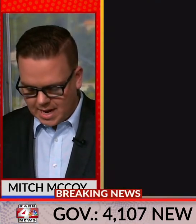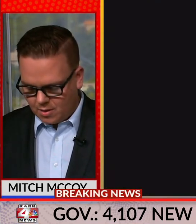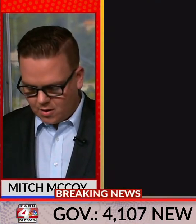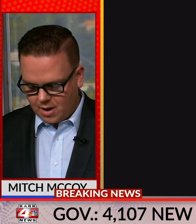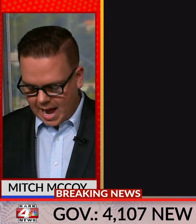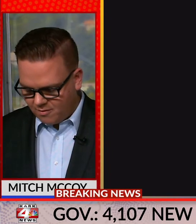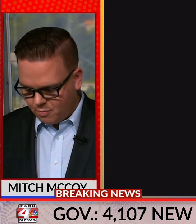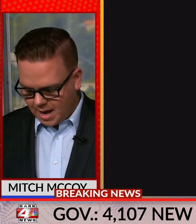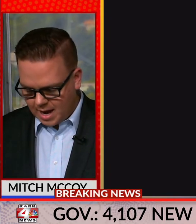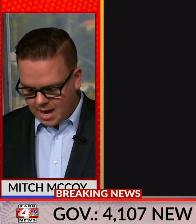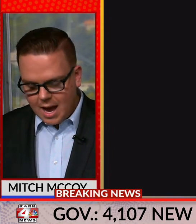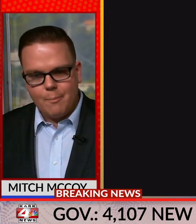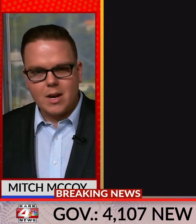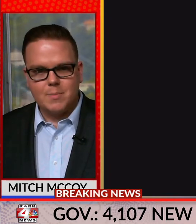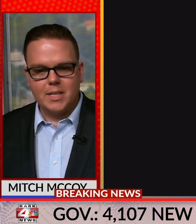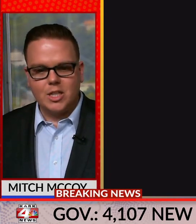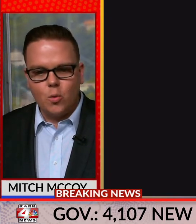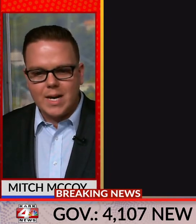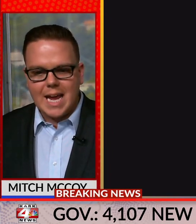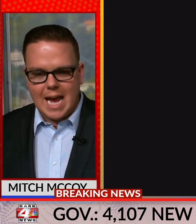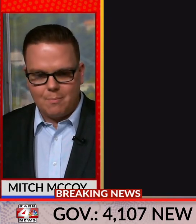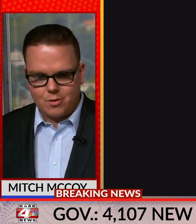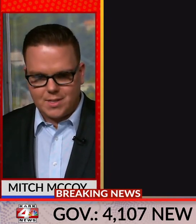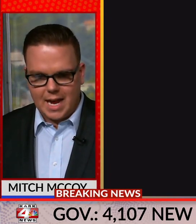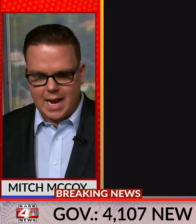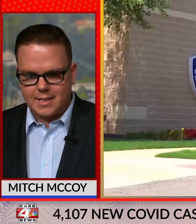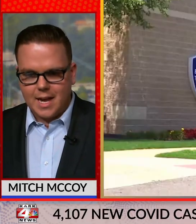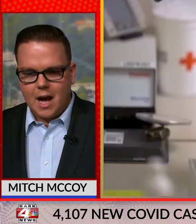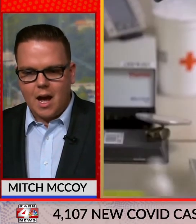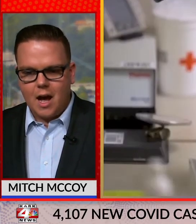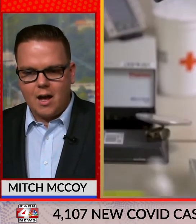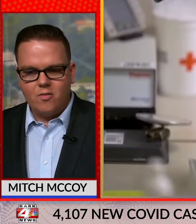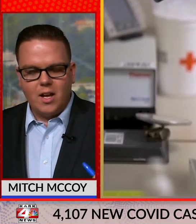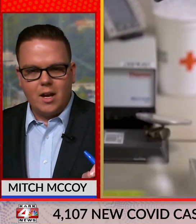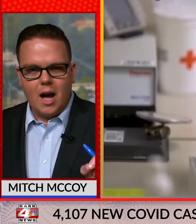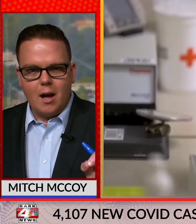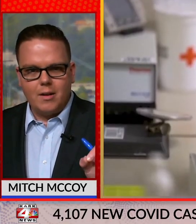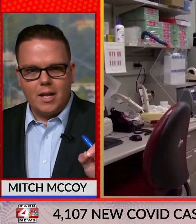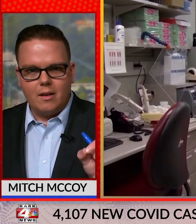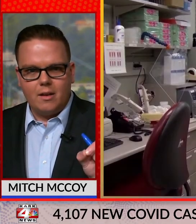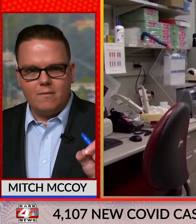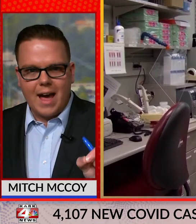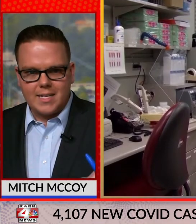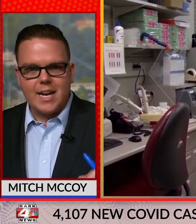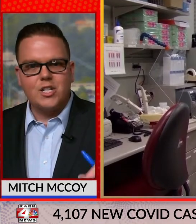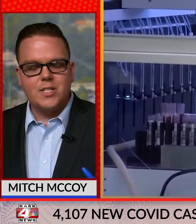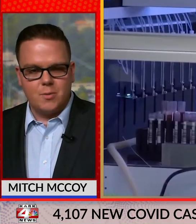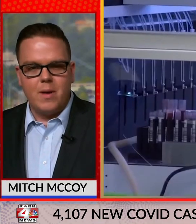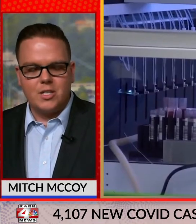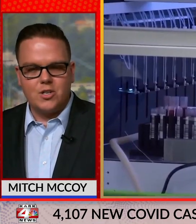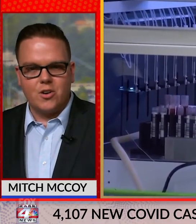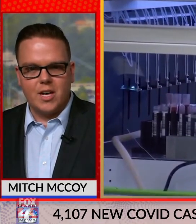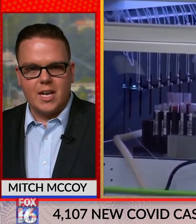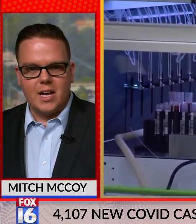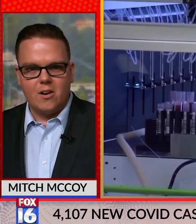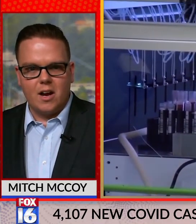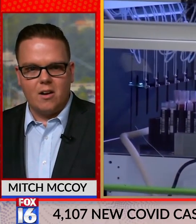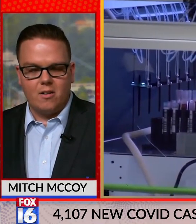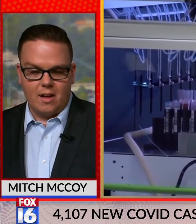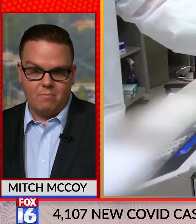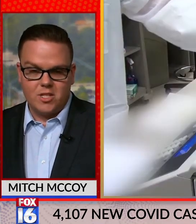in the state. There have been approximately 28% of vaccinations administered